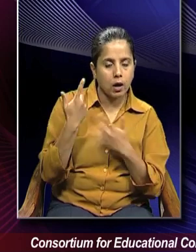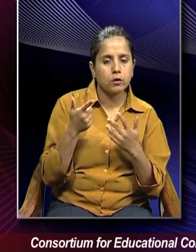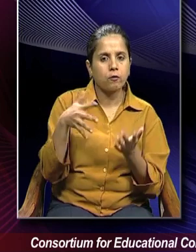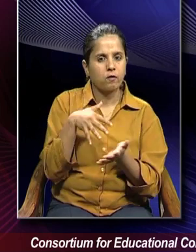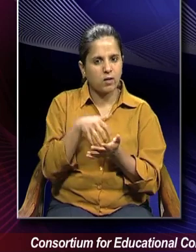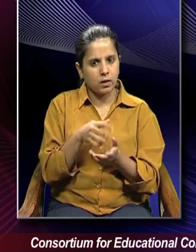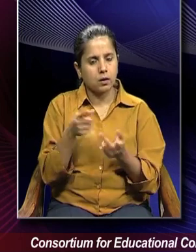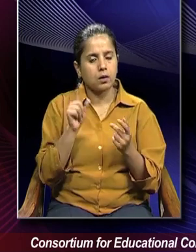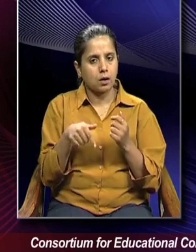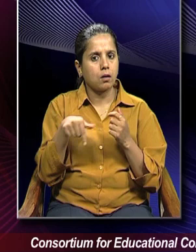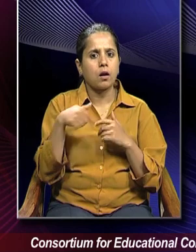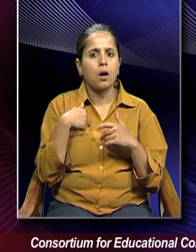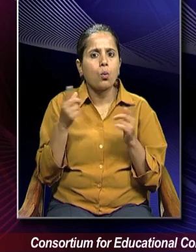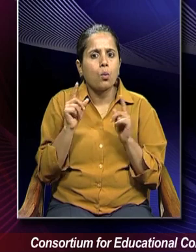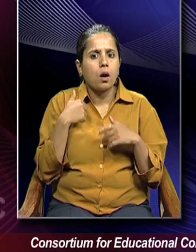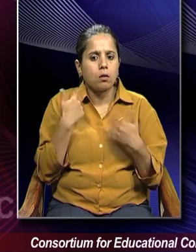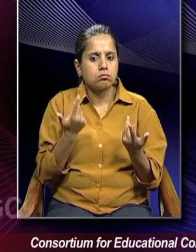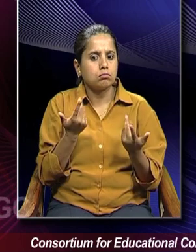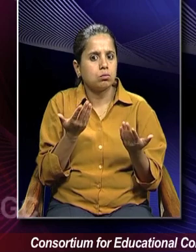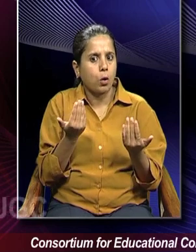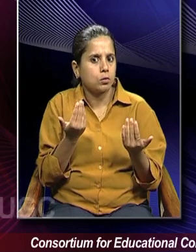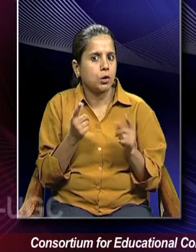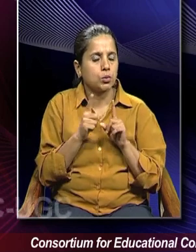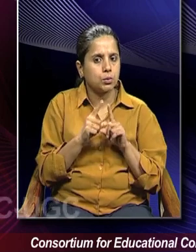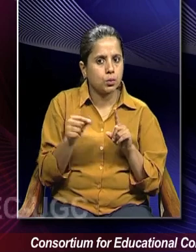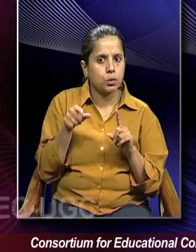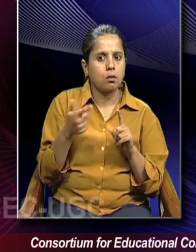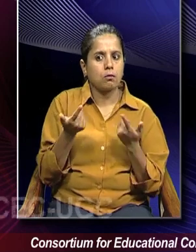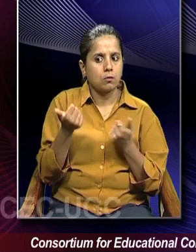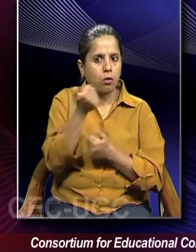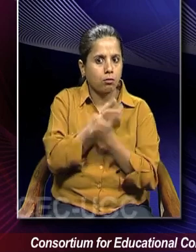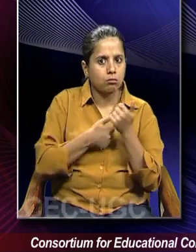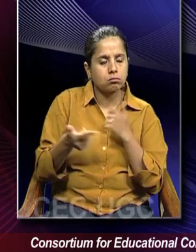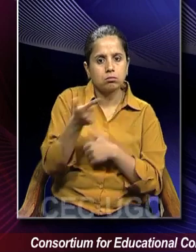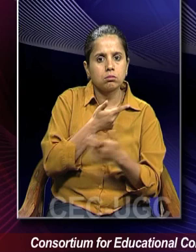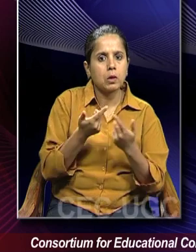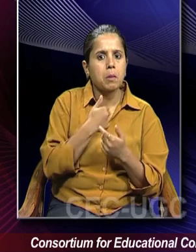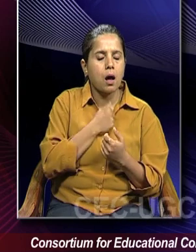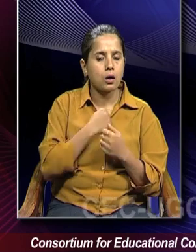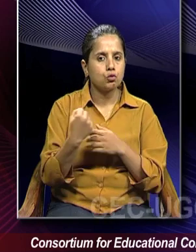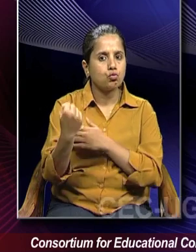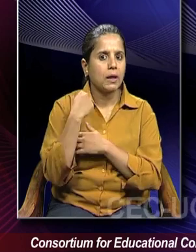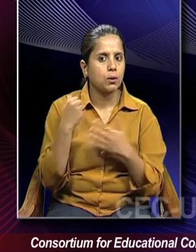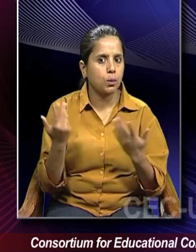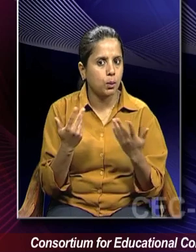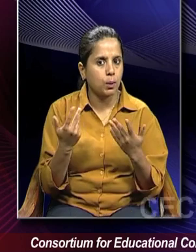competitors. Where do I stand vis-a-vis my competitors? What are my strengths,